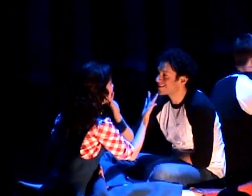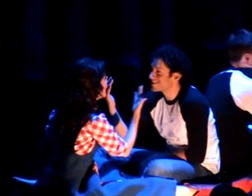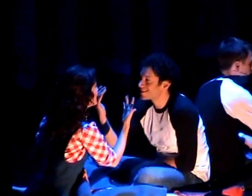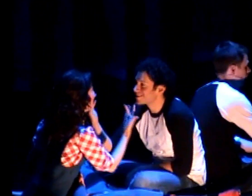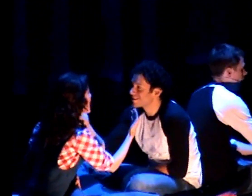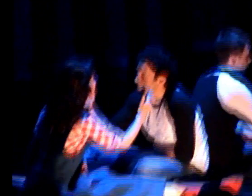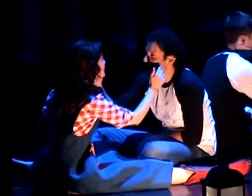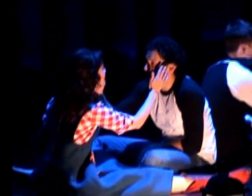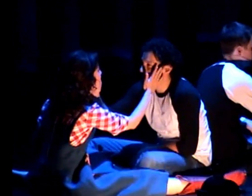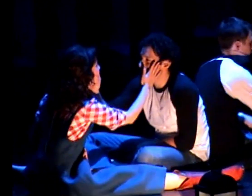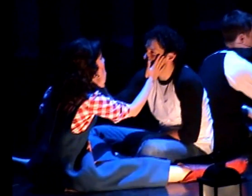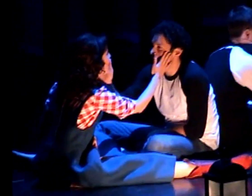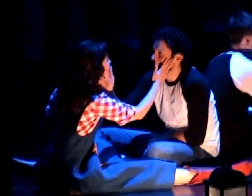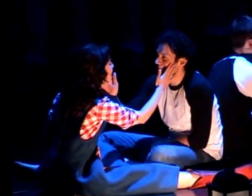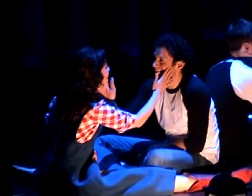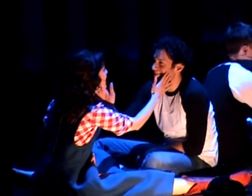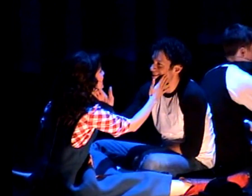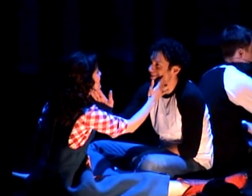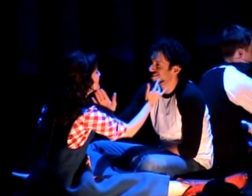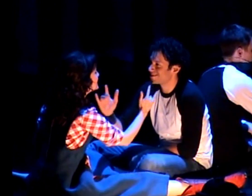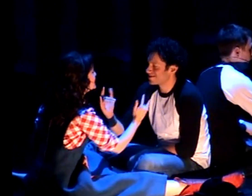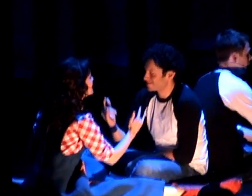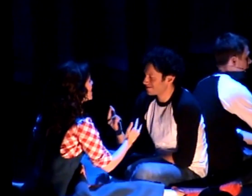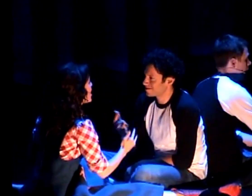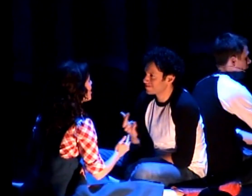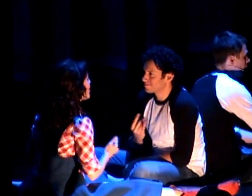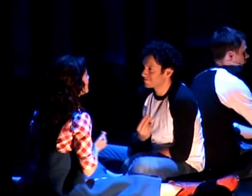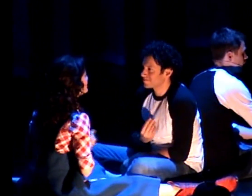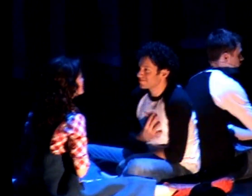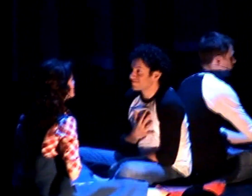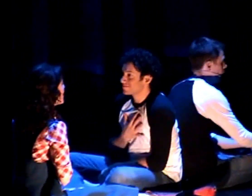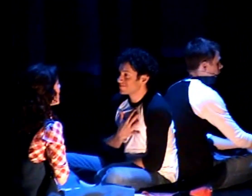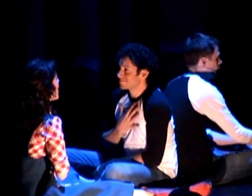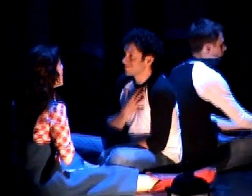-la-la-la-la, love song.